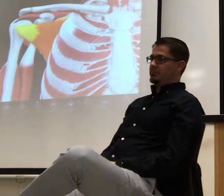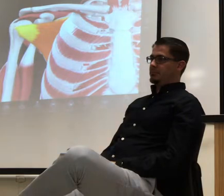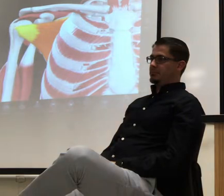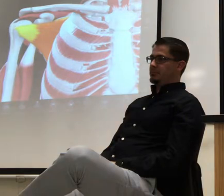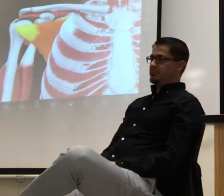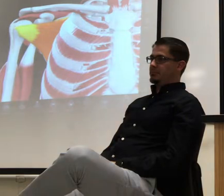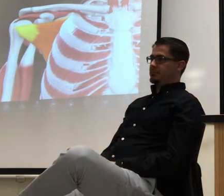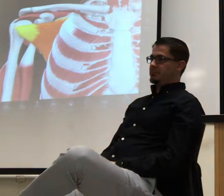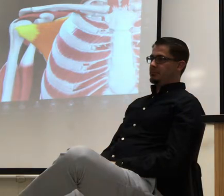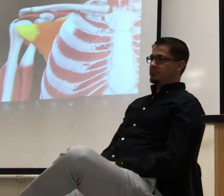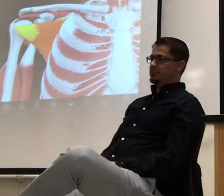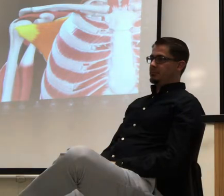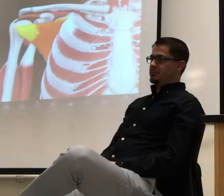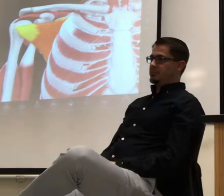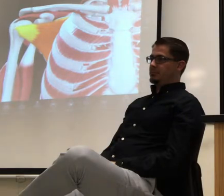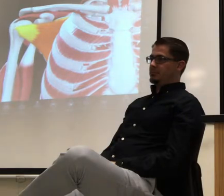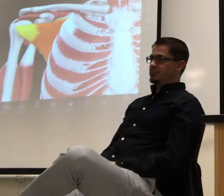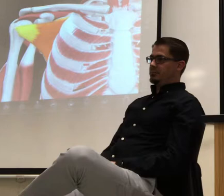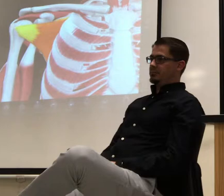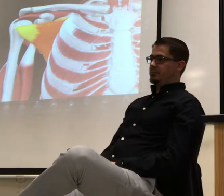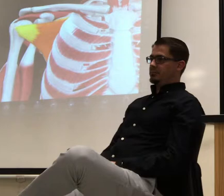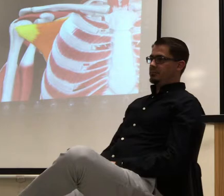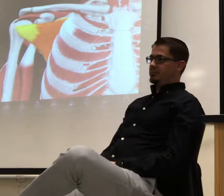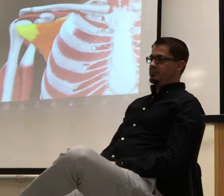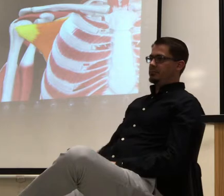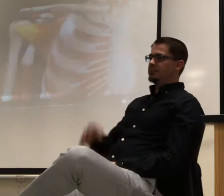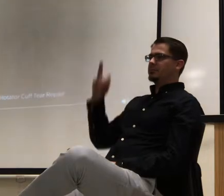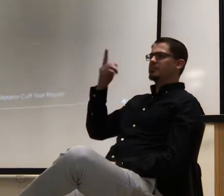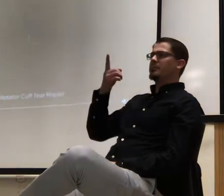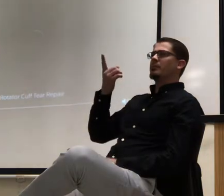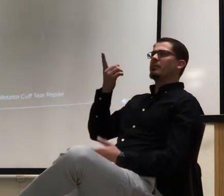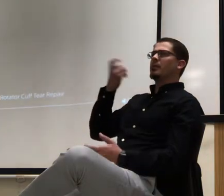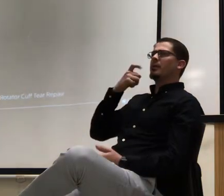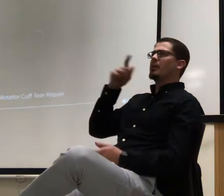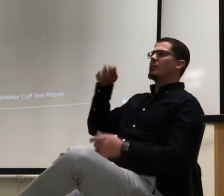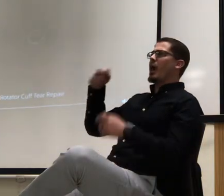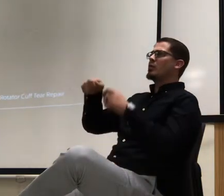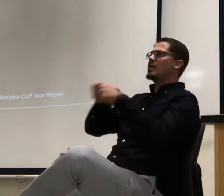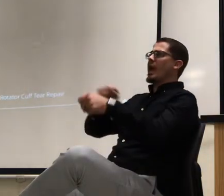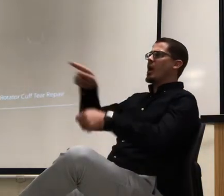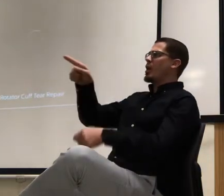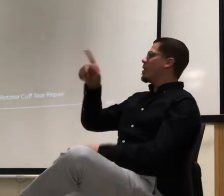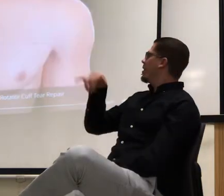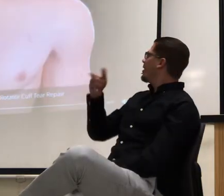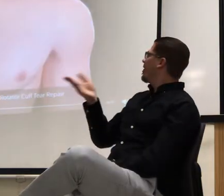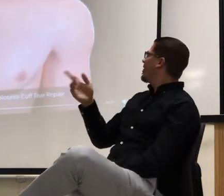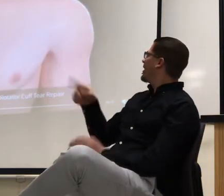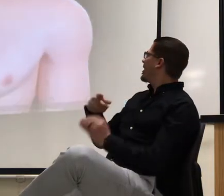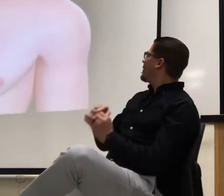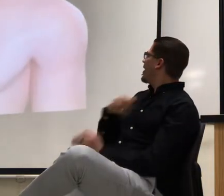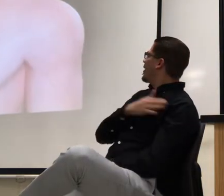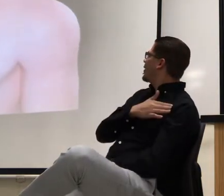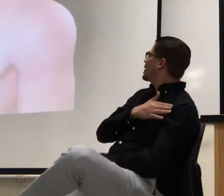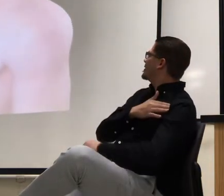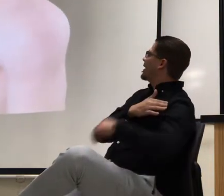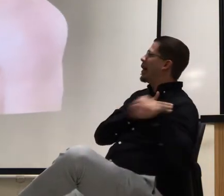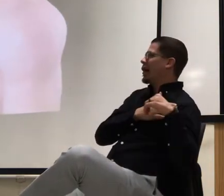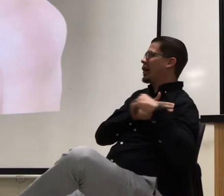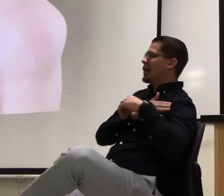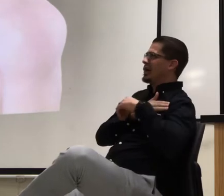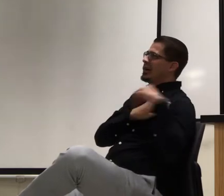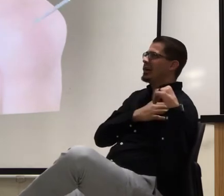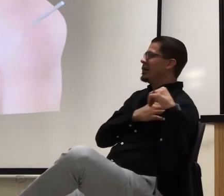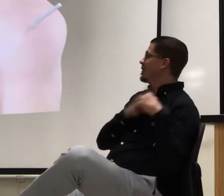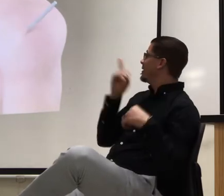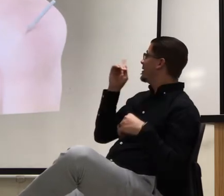Someone asked about, Lindsay asked about tearing it, and there's a little thing about tear the most repair.